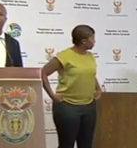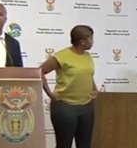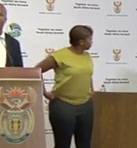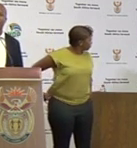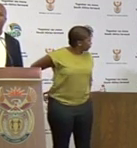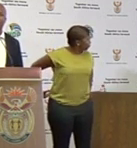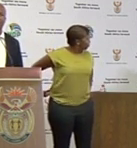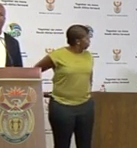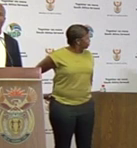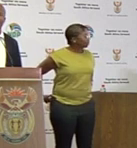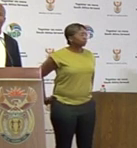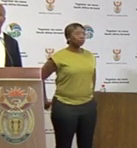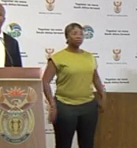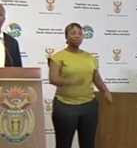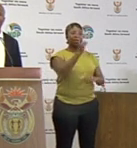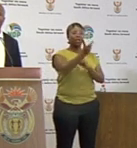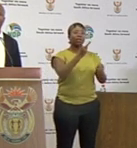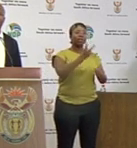again.